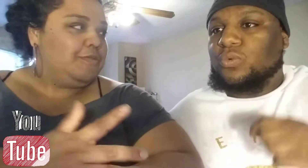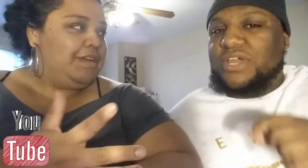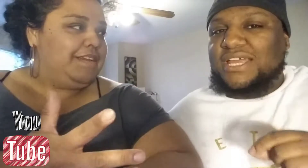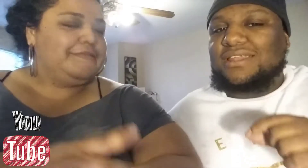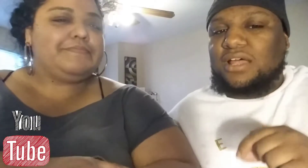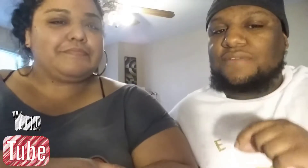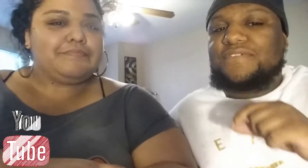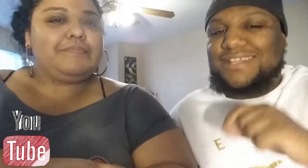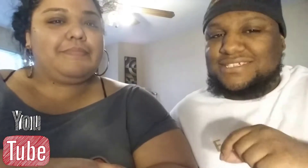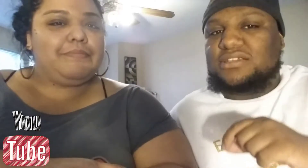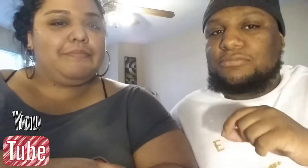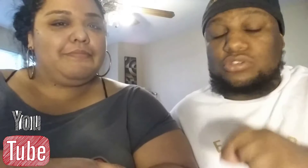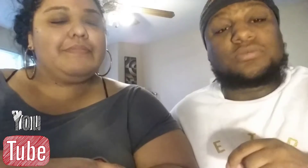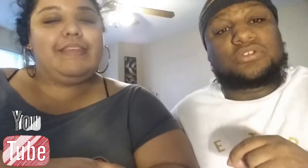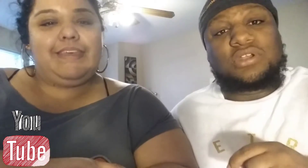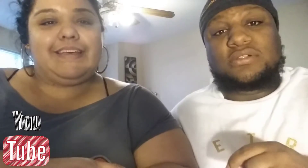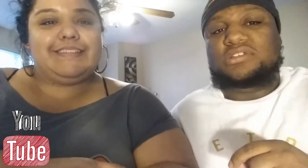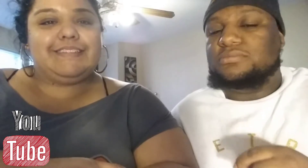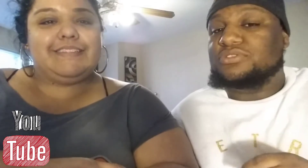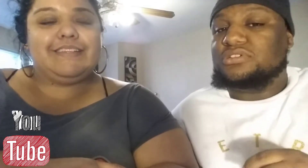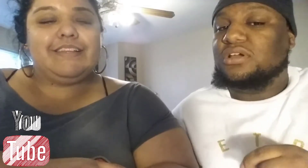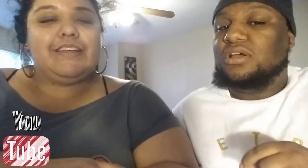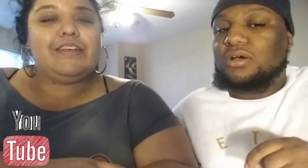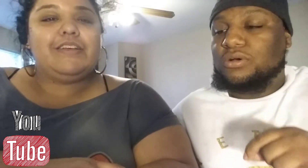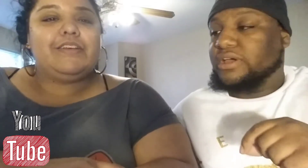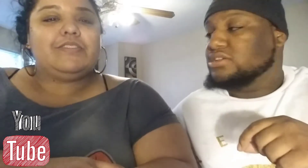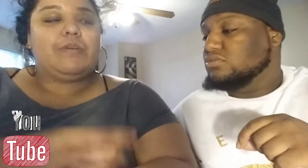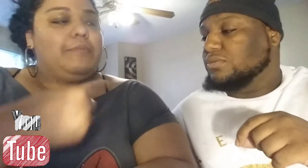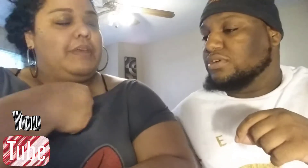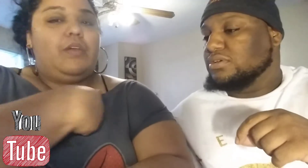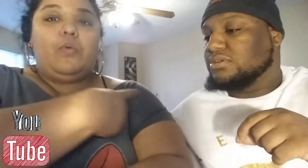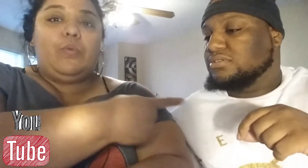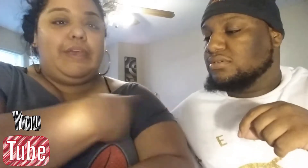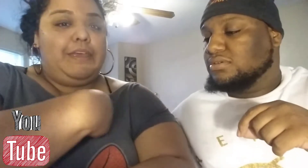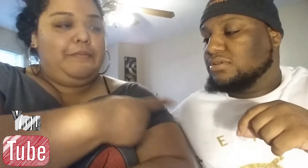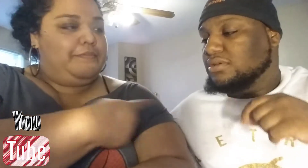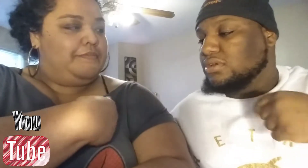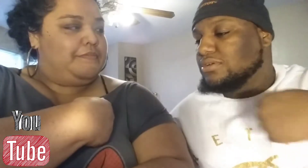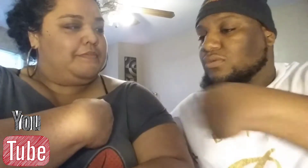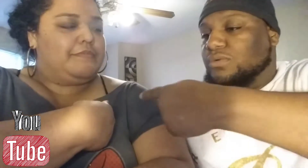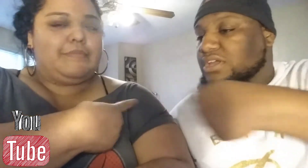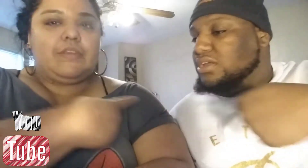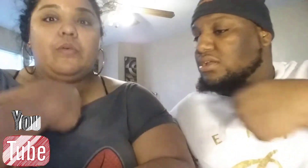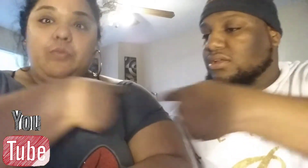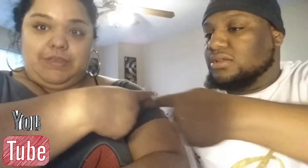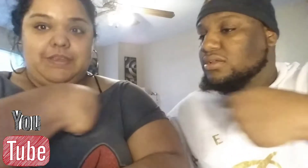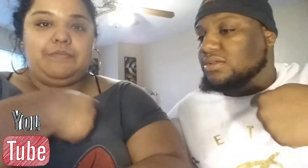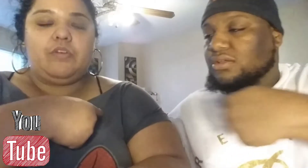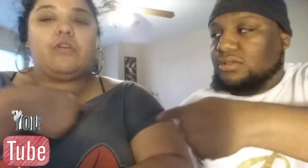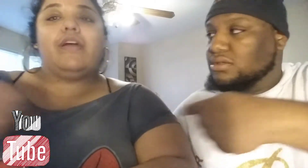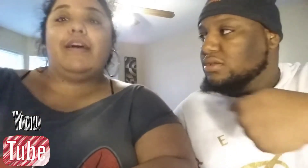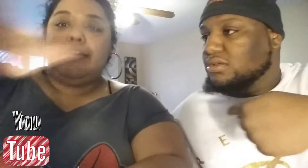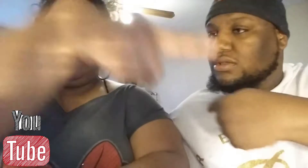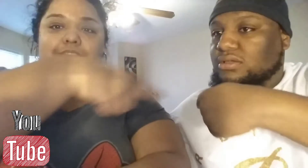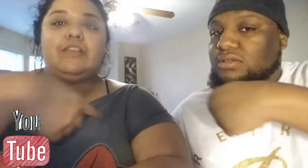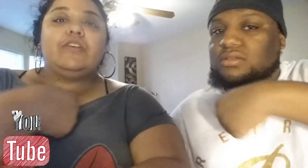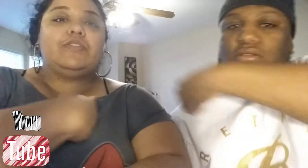Don't we? We love listening to music. We do love listening to music. Okay. So we're going to be we. We or us. So